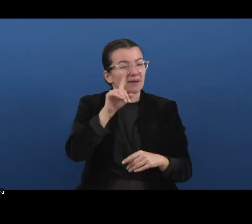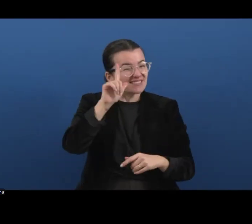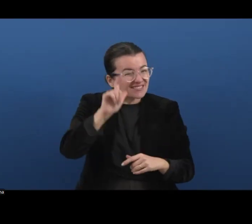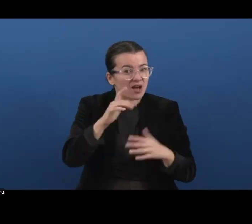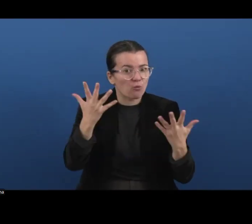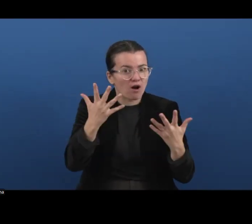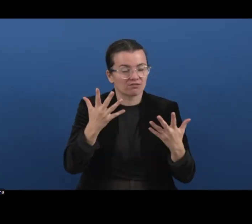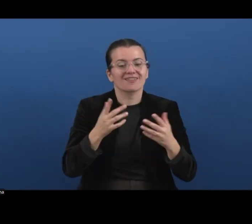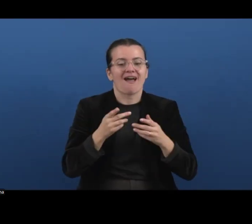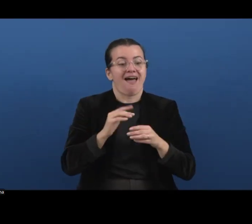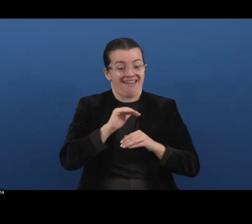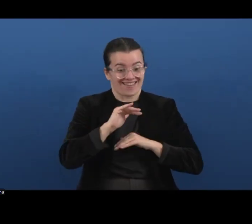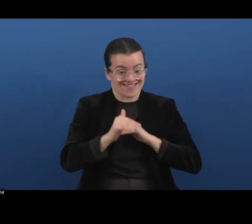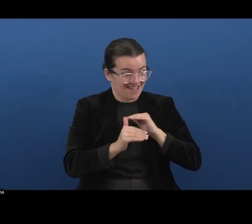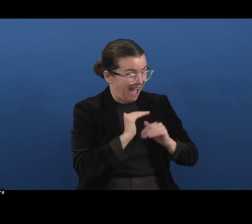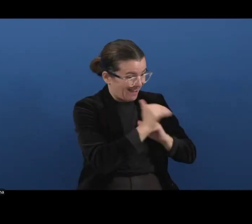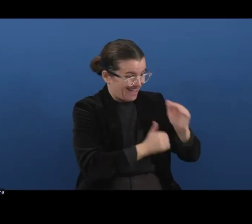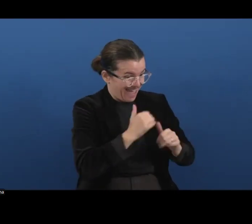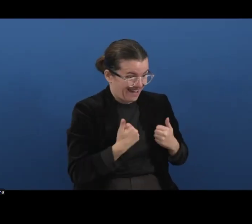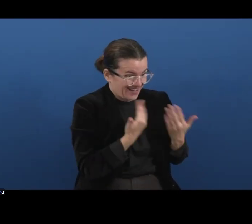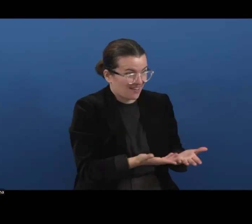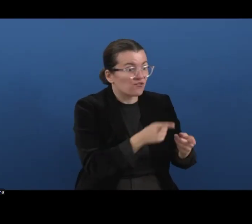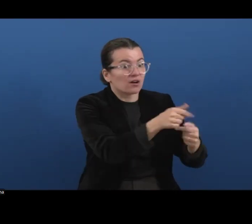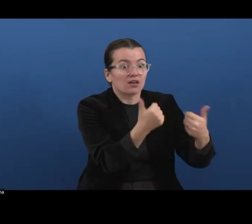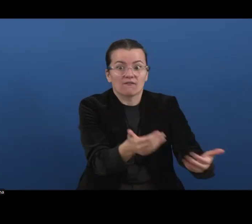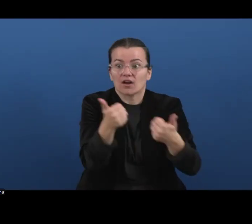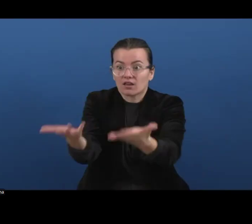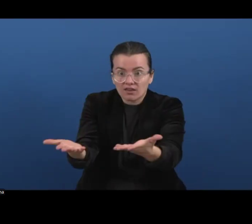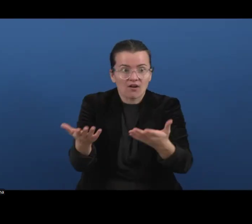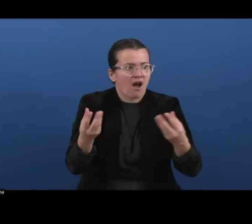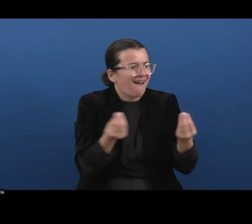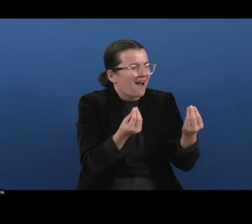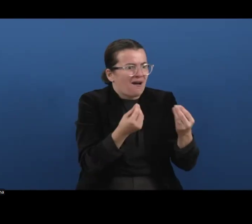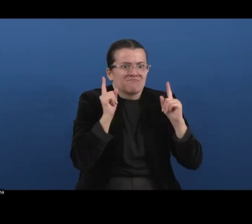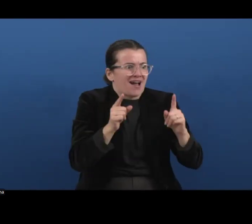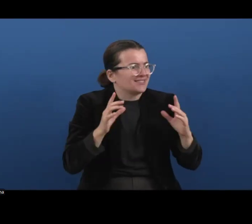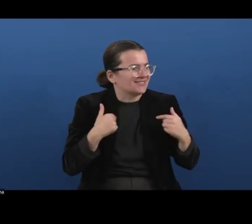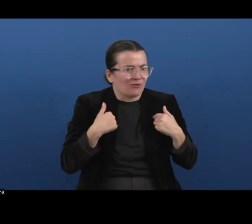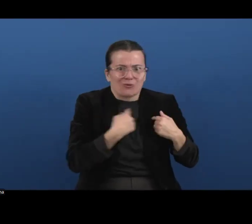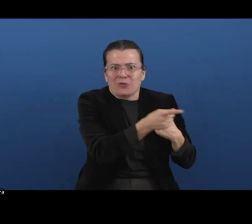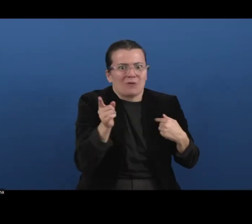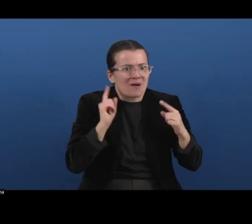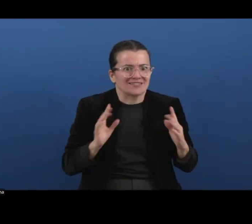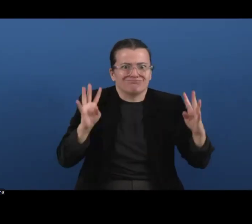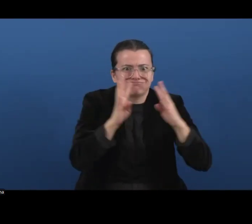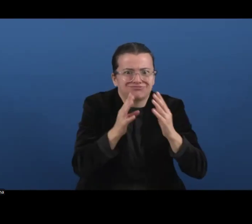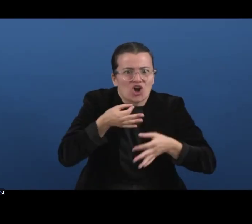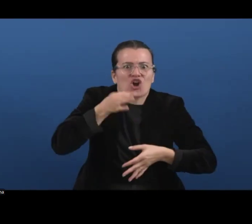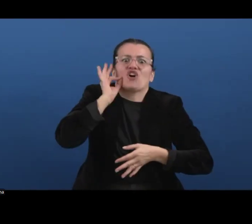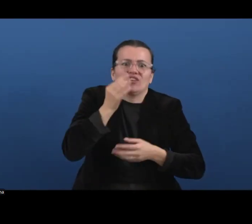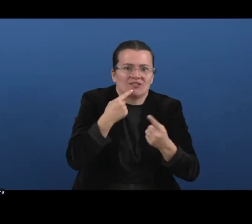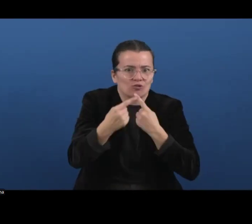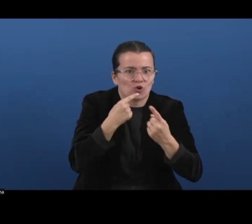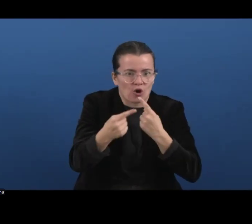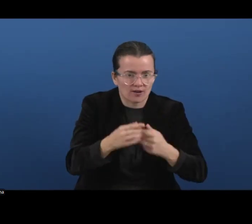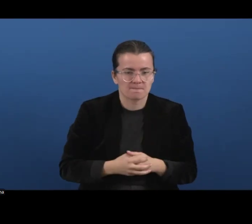with the support of our CEO, Ian Stewart. Once we launched that, we had really, really positive feedback. And so